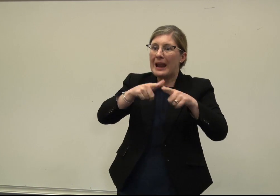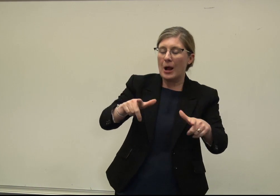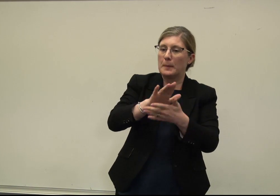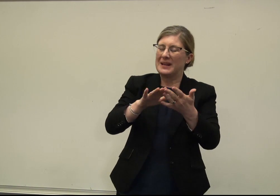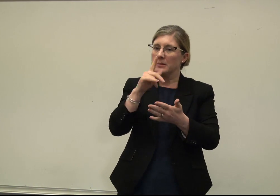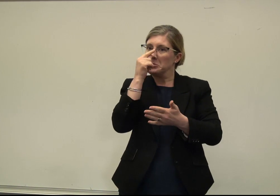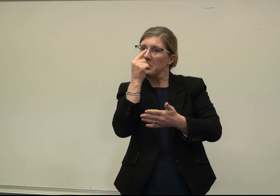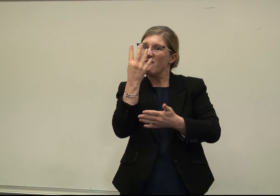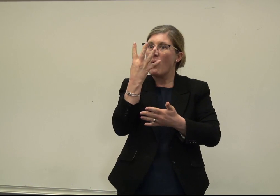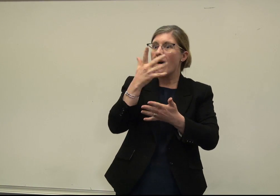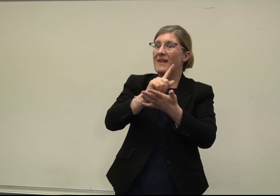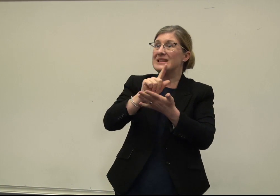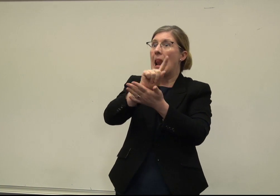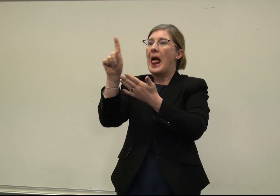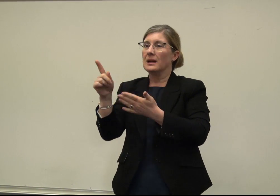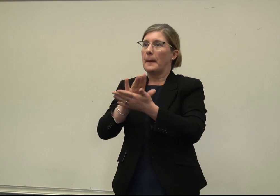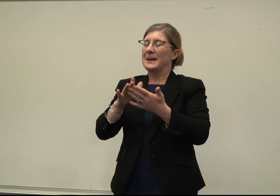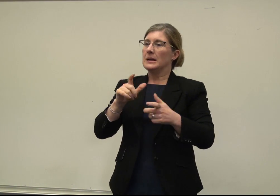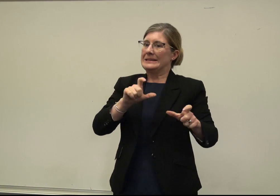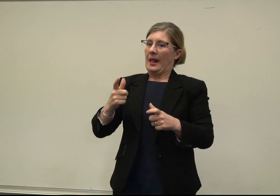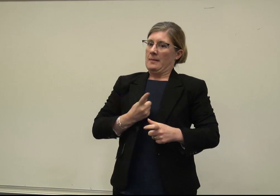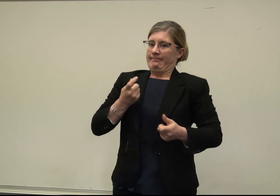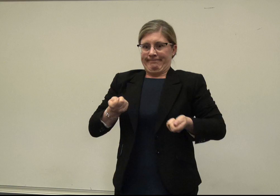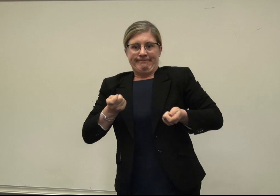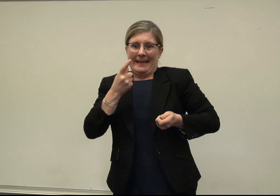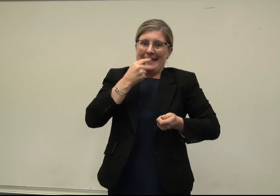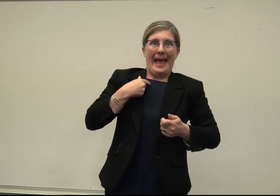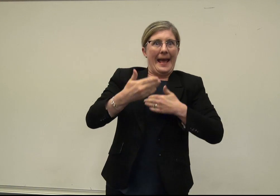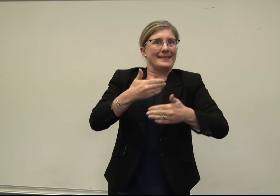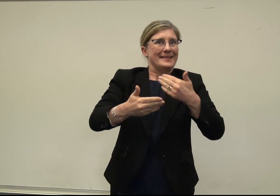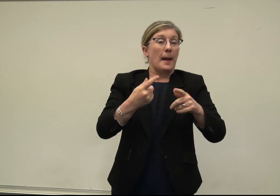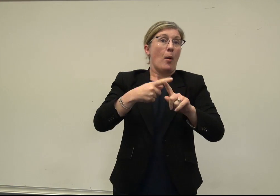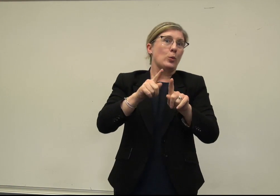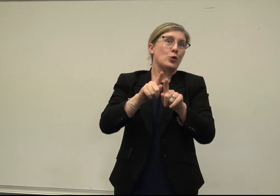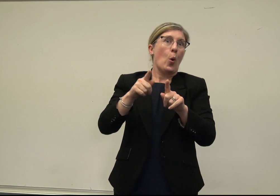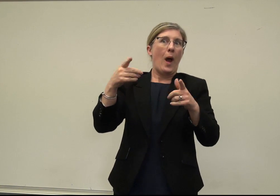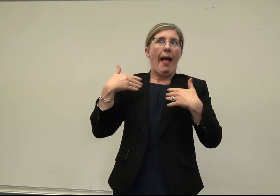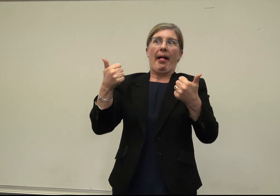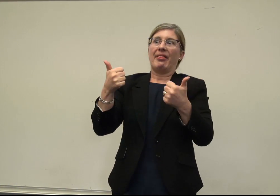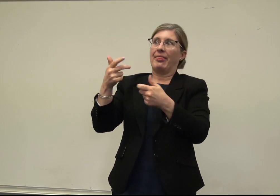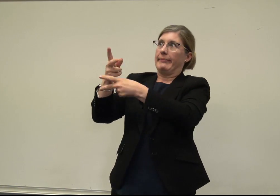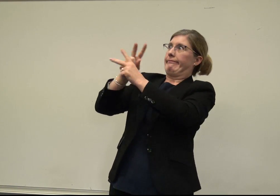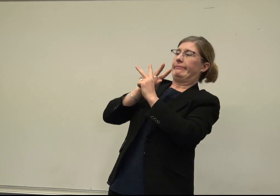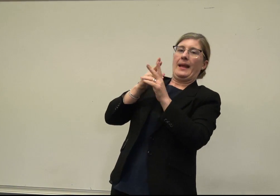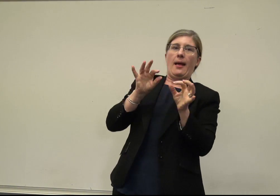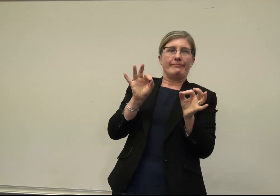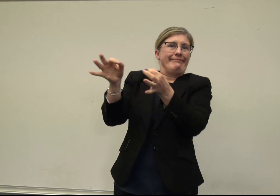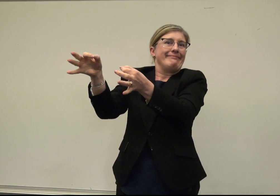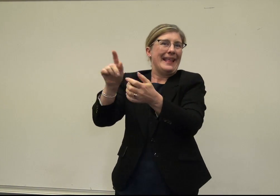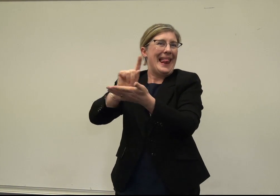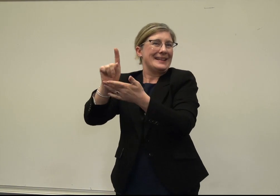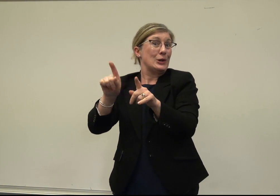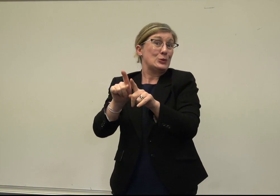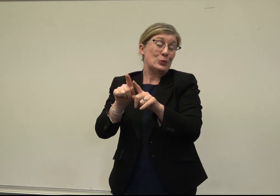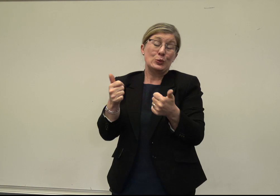but also public health. So these benefits are not always automatic, so they're